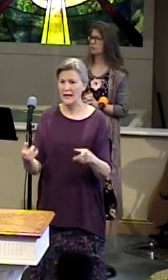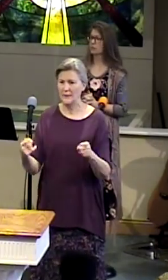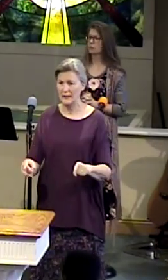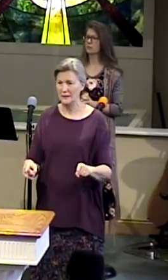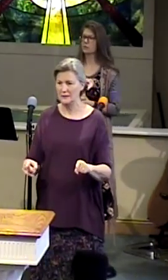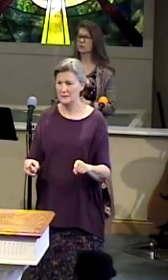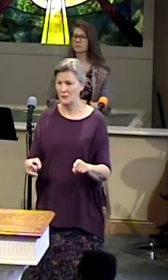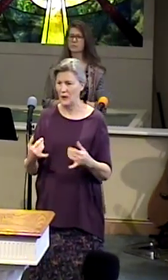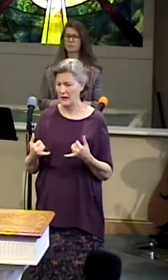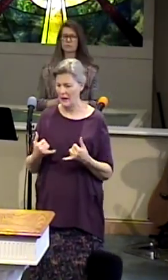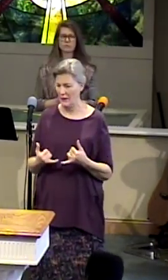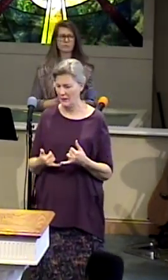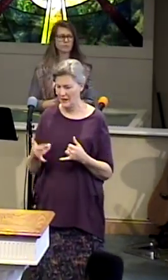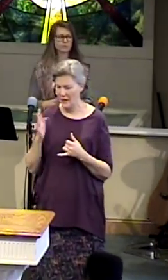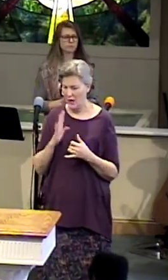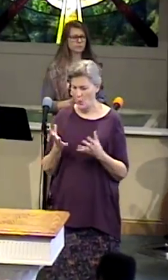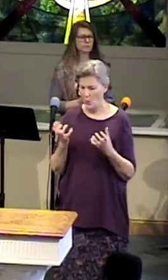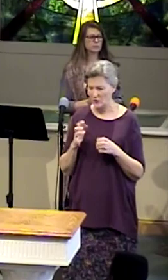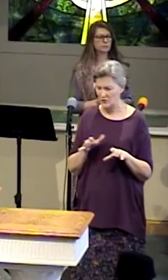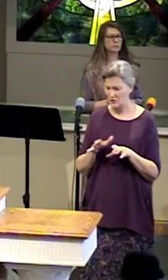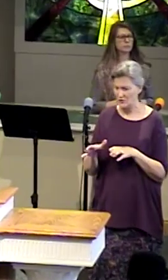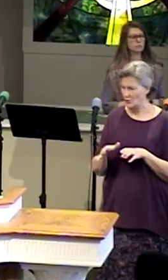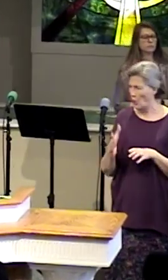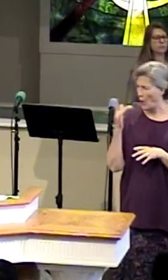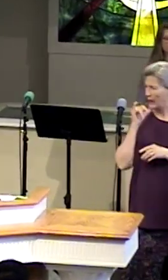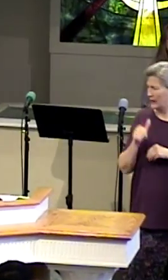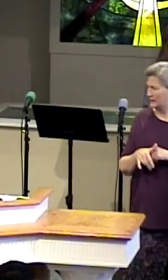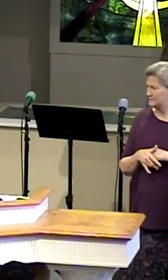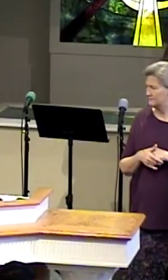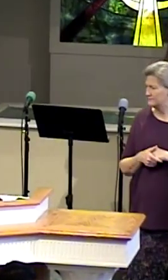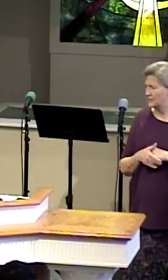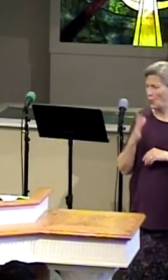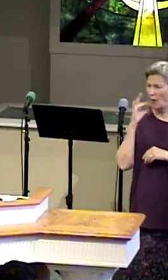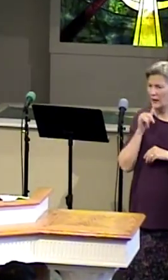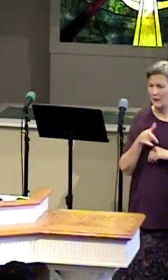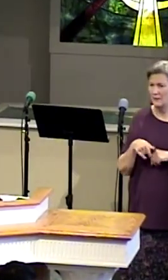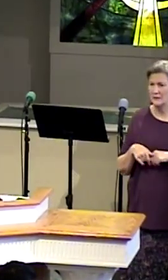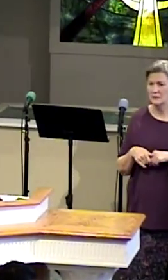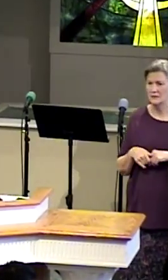that God wants to do. Ask him, why not? Why not me?